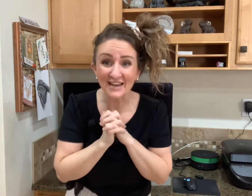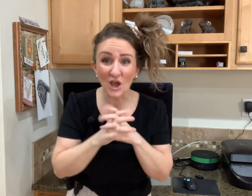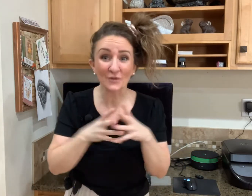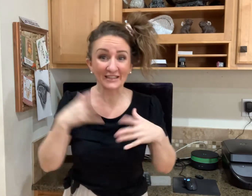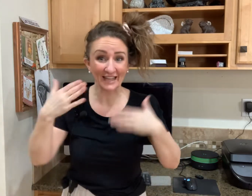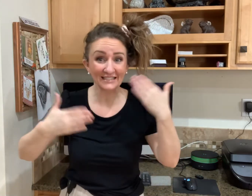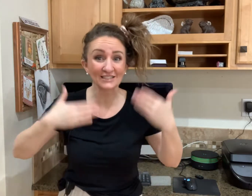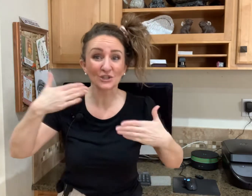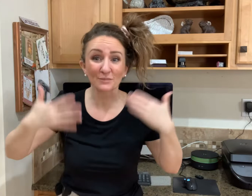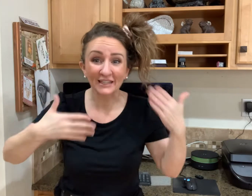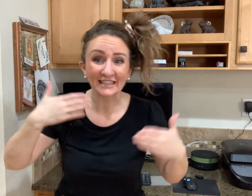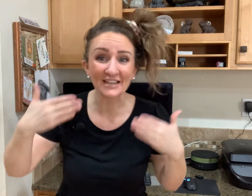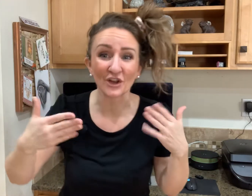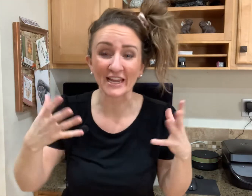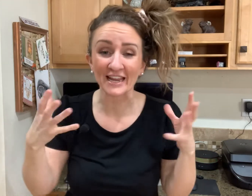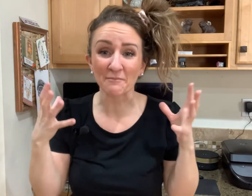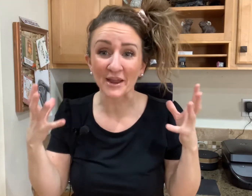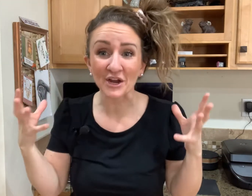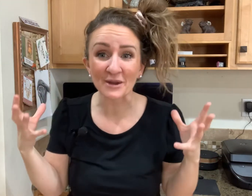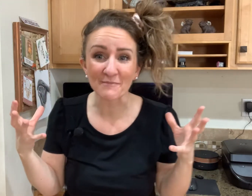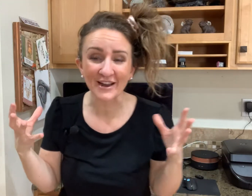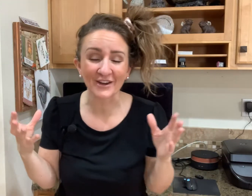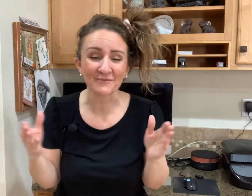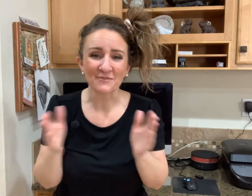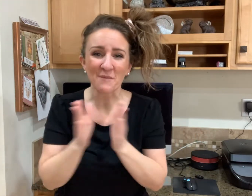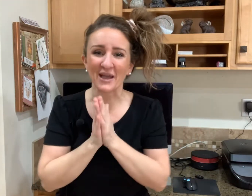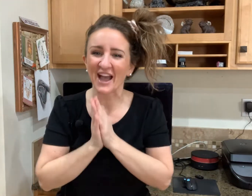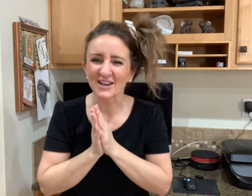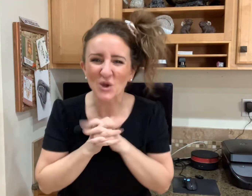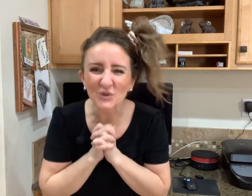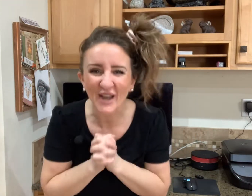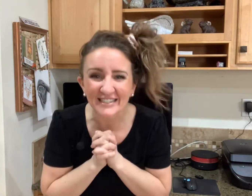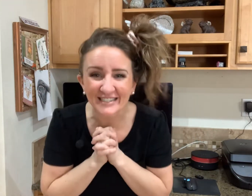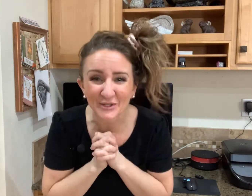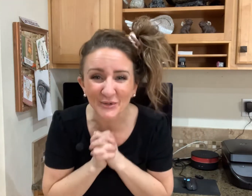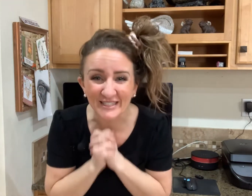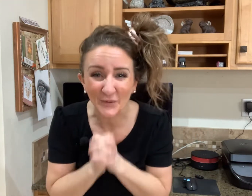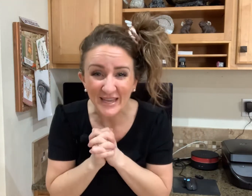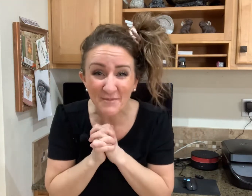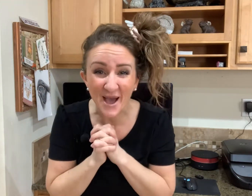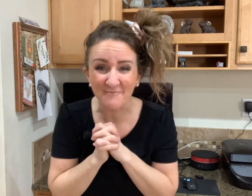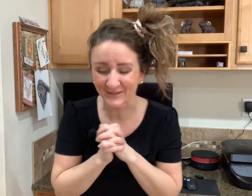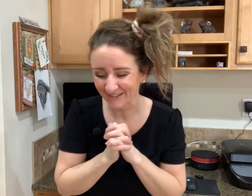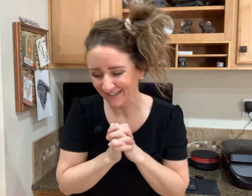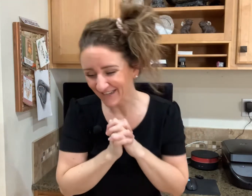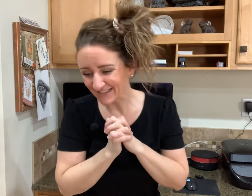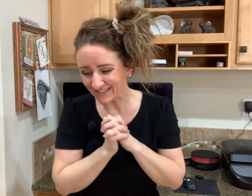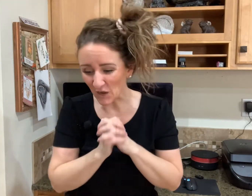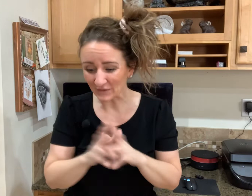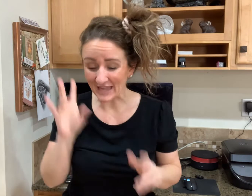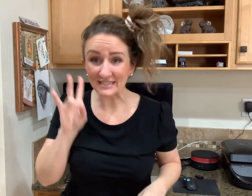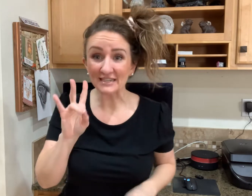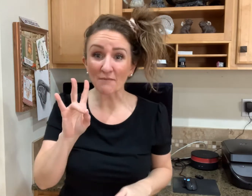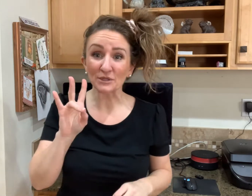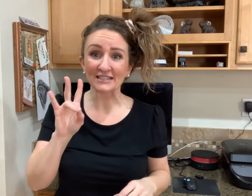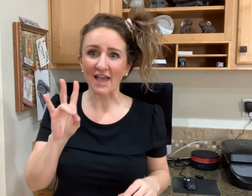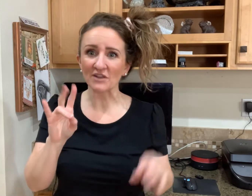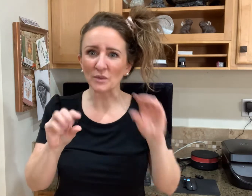the lessons are building. They're getting bigger and bigger, but I know you guys can do it, so keep it up. So lesson number 7, we learned